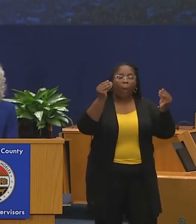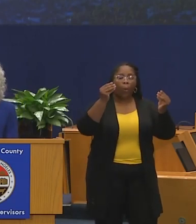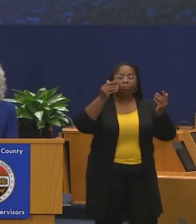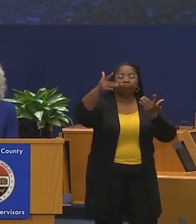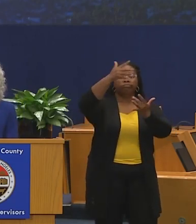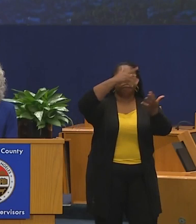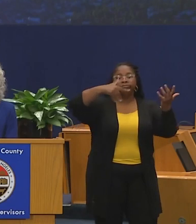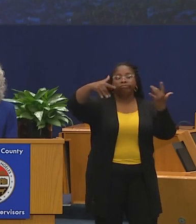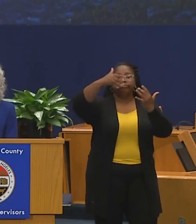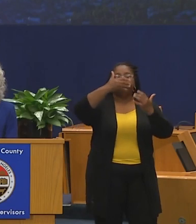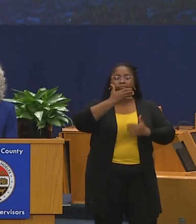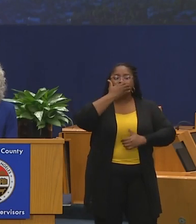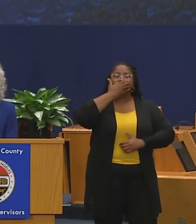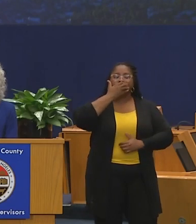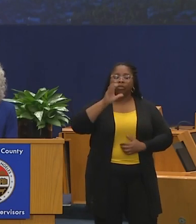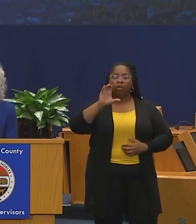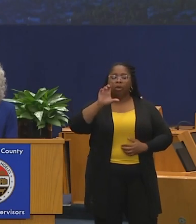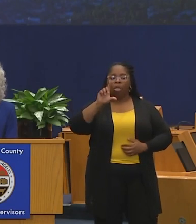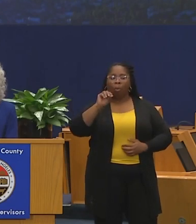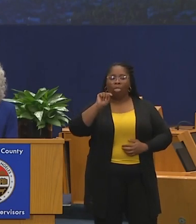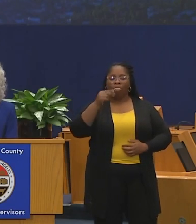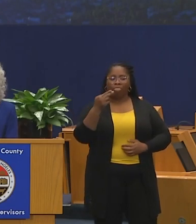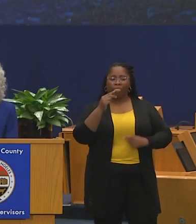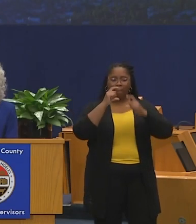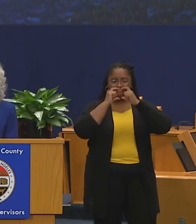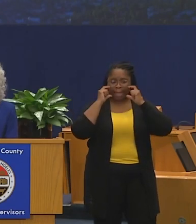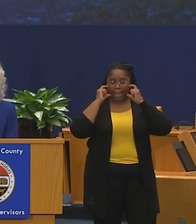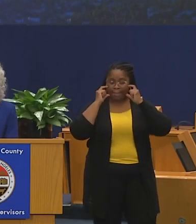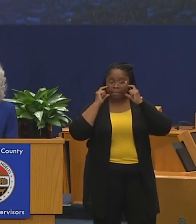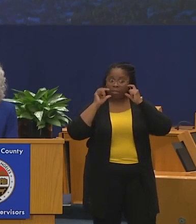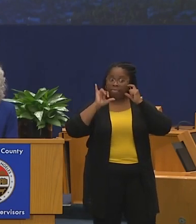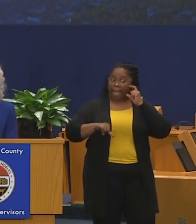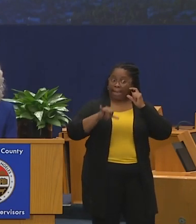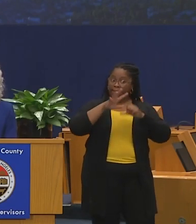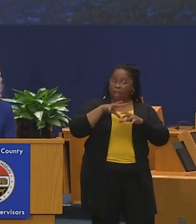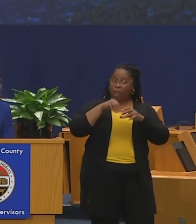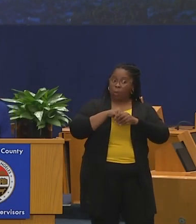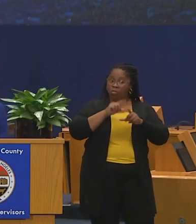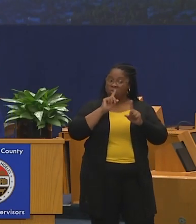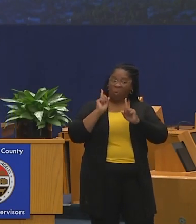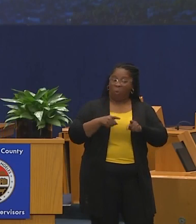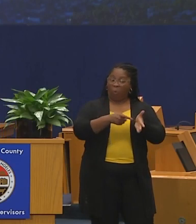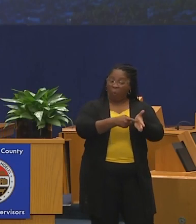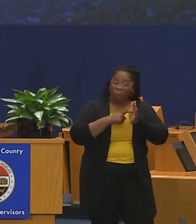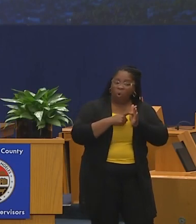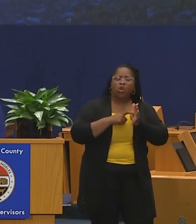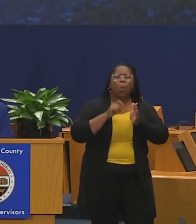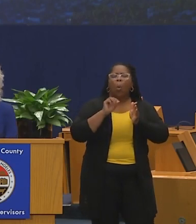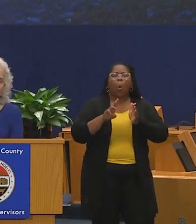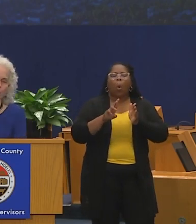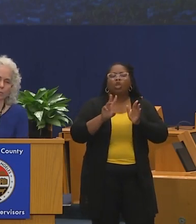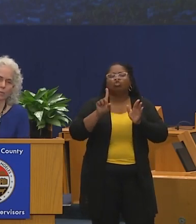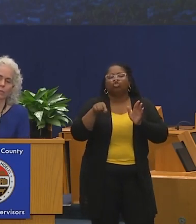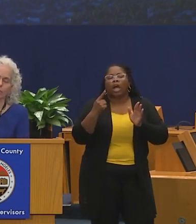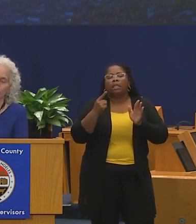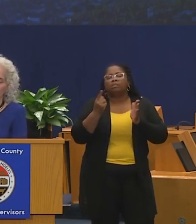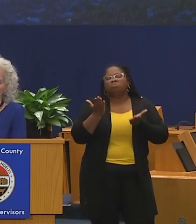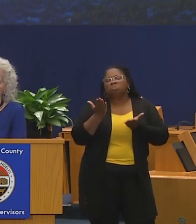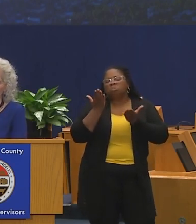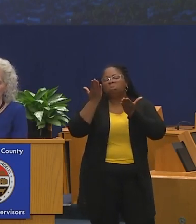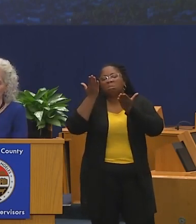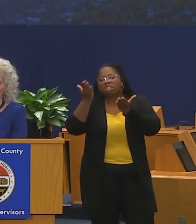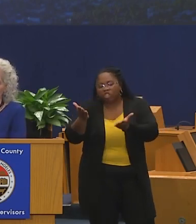while interacting with essential services workers, is that part of the order or just a suggestion, and is the order pertaining